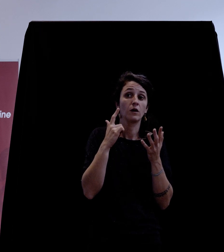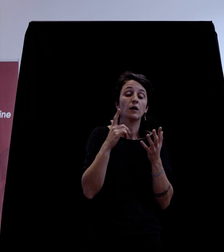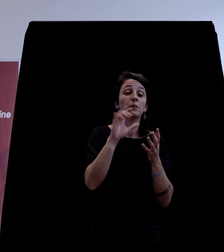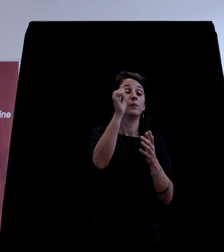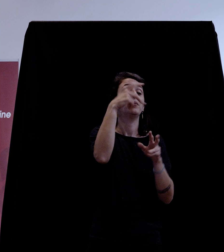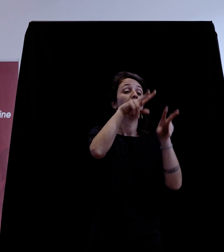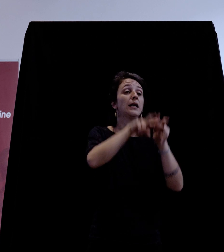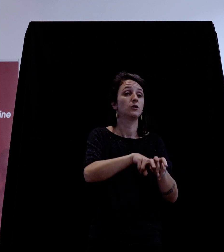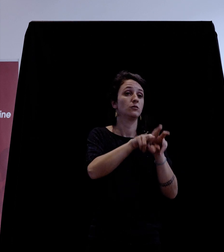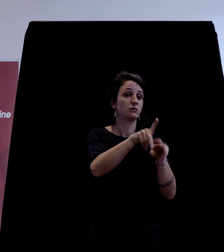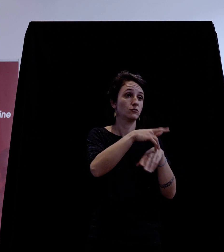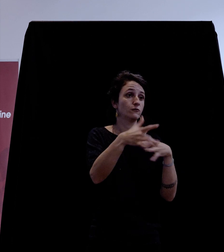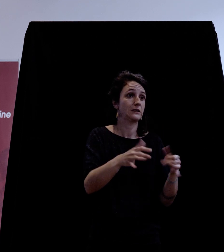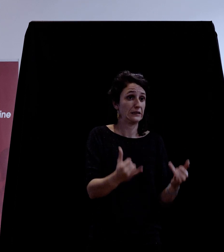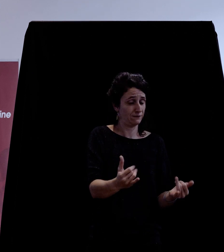On